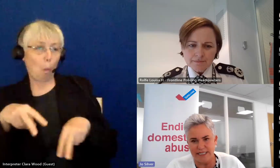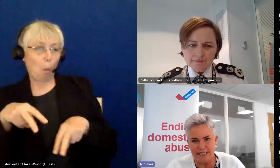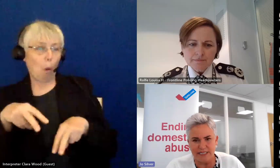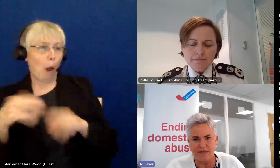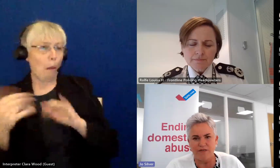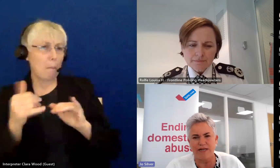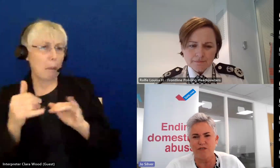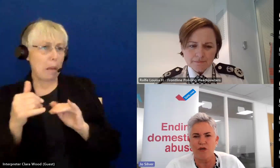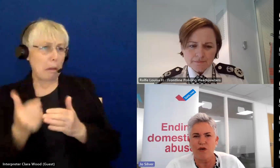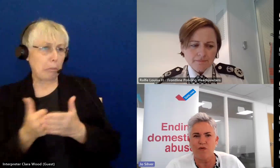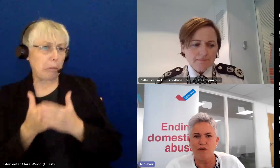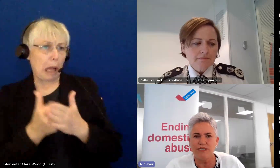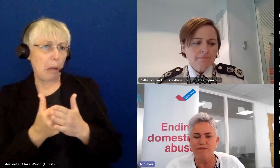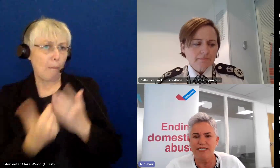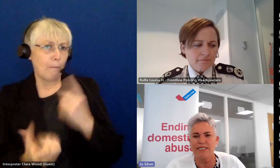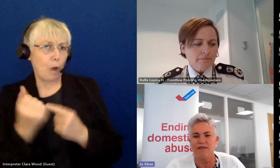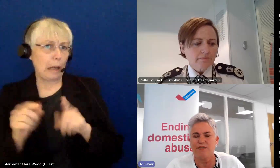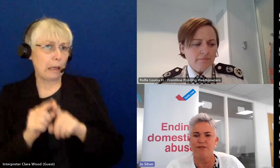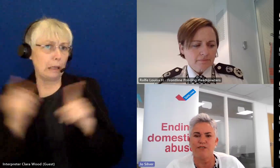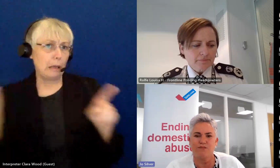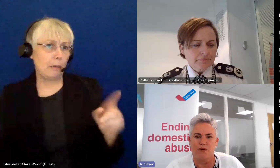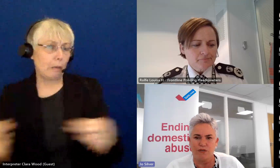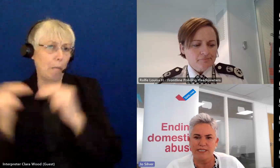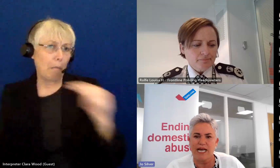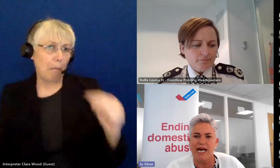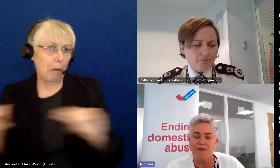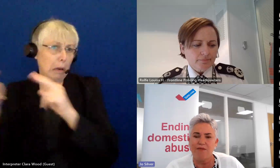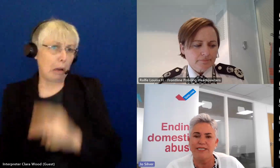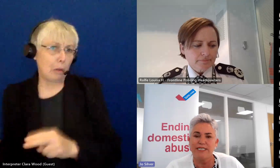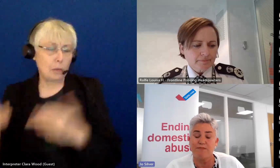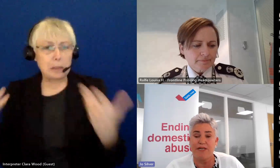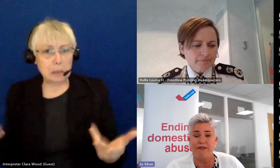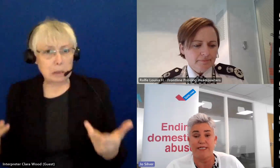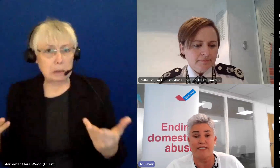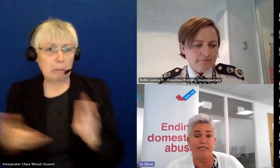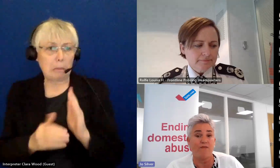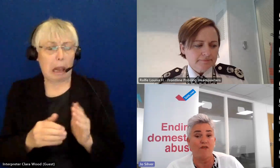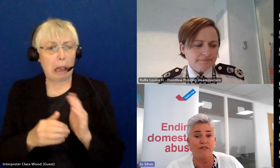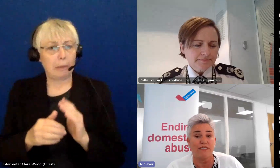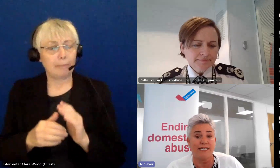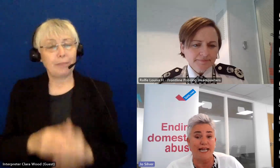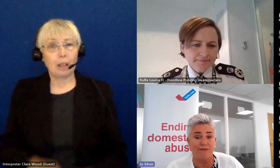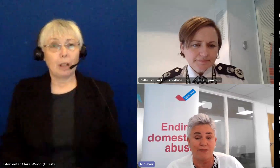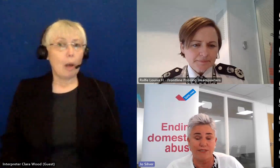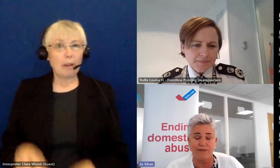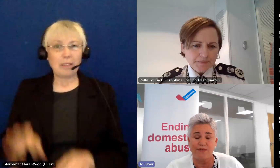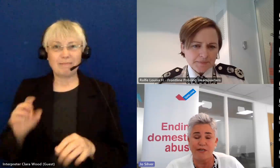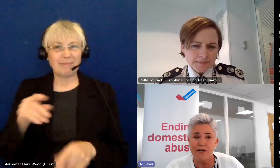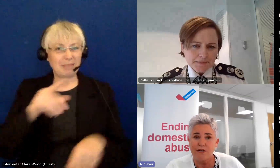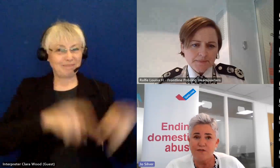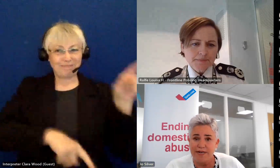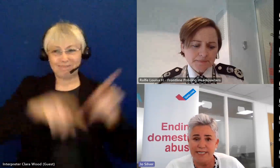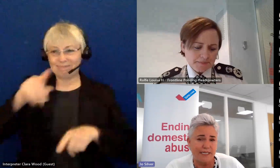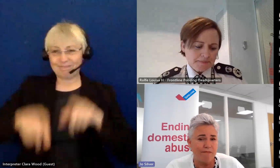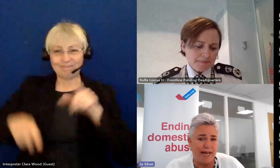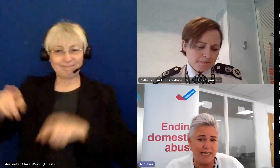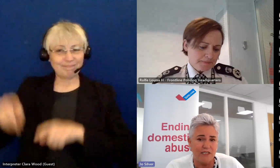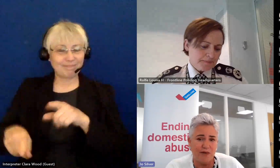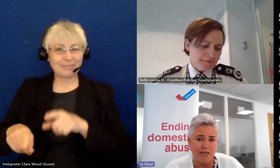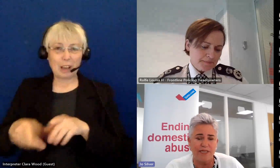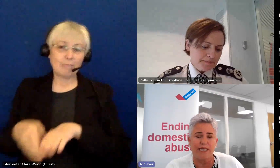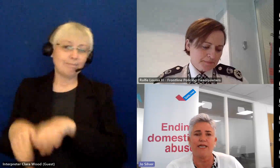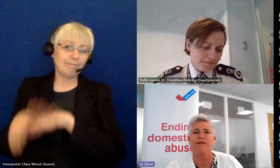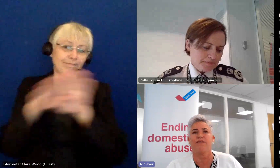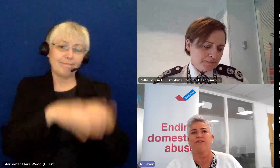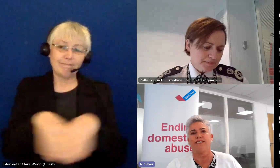national guidance around what domestic abuse was, how it was experienced, and what levels of risk